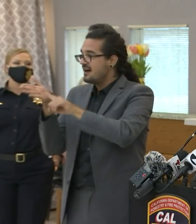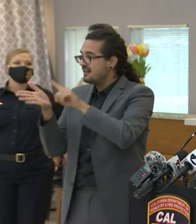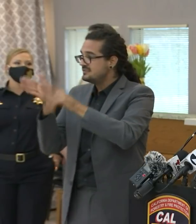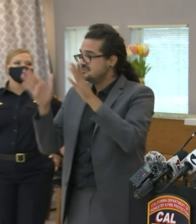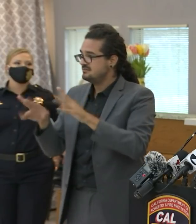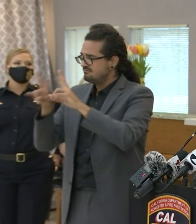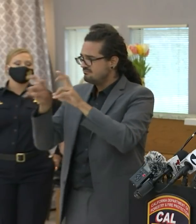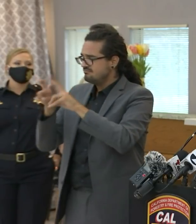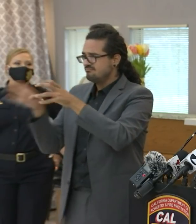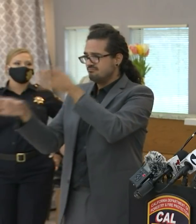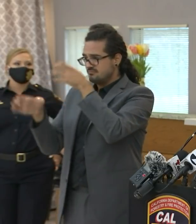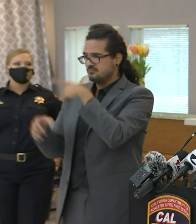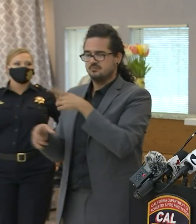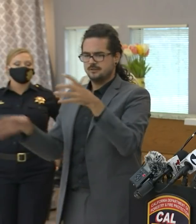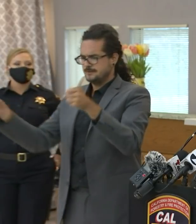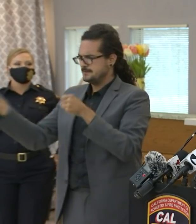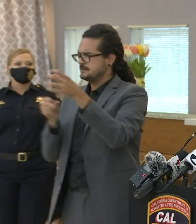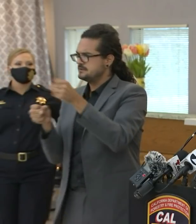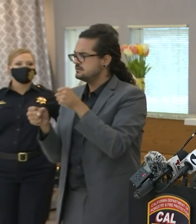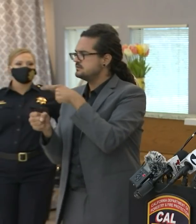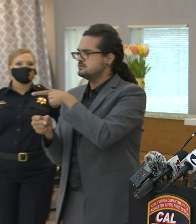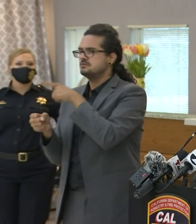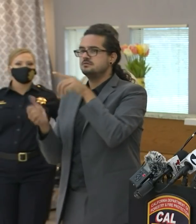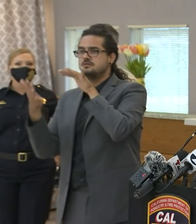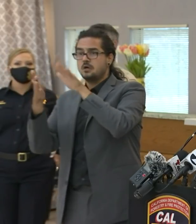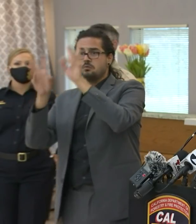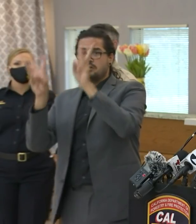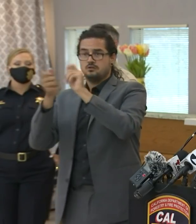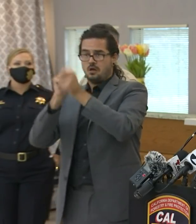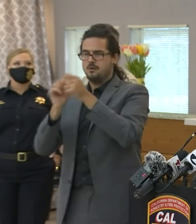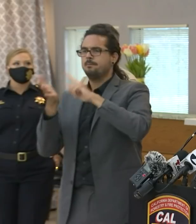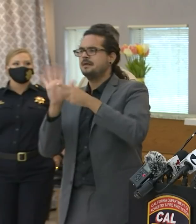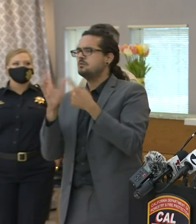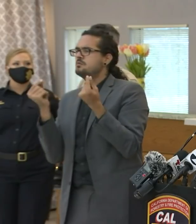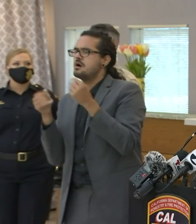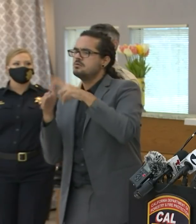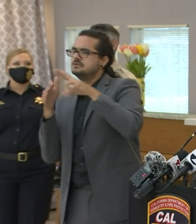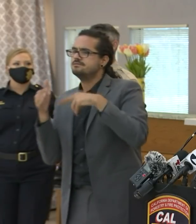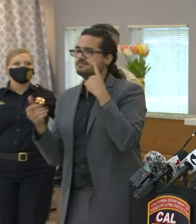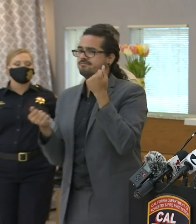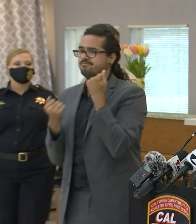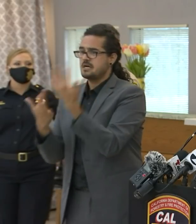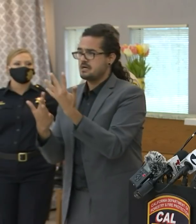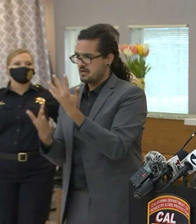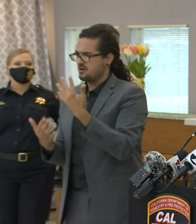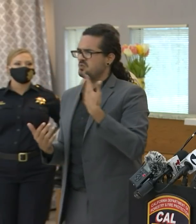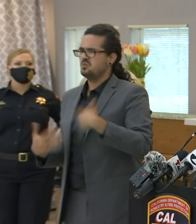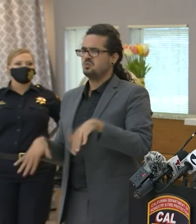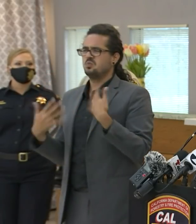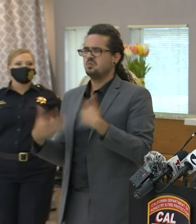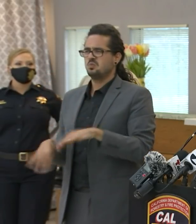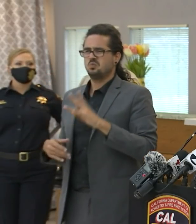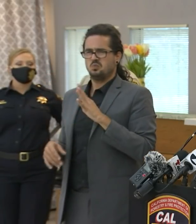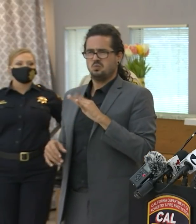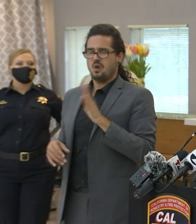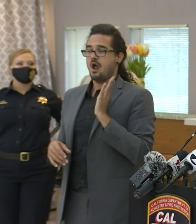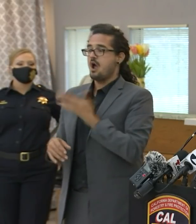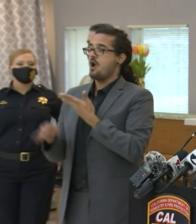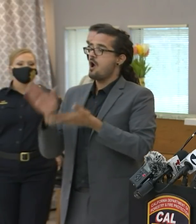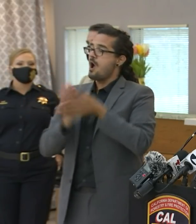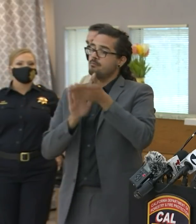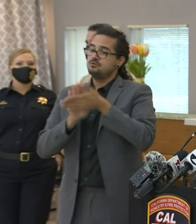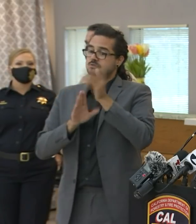project and they're an excellent asset to us as the operations section, and we work with them very closely so that we can best